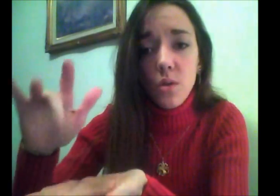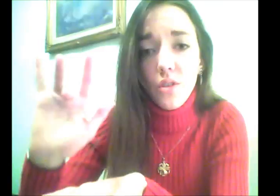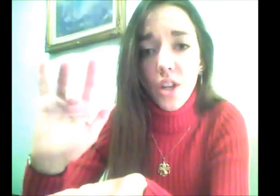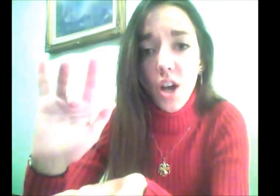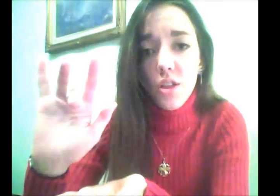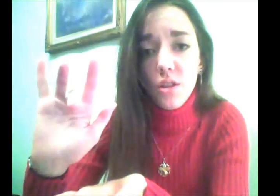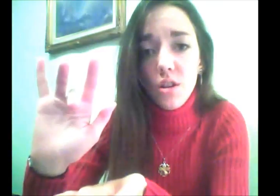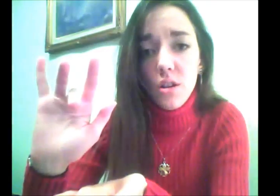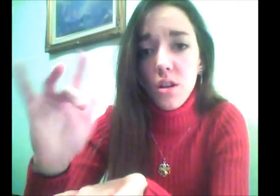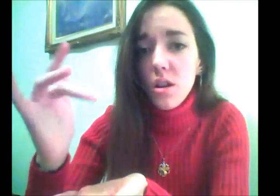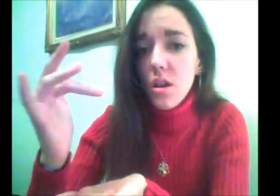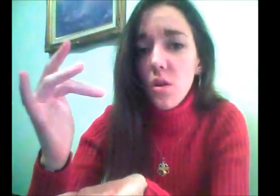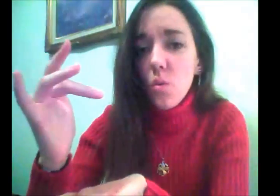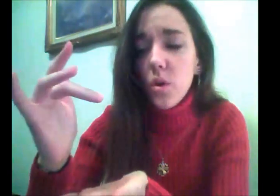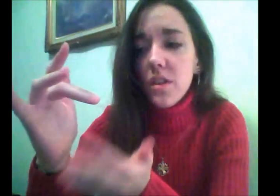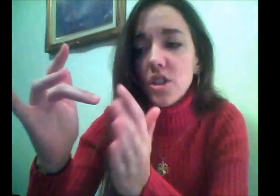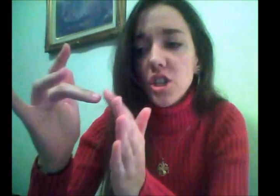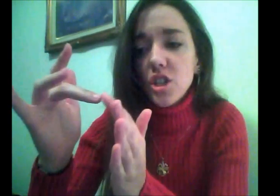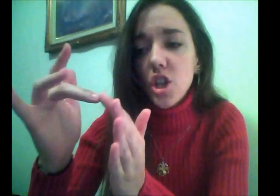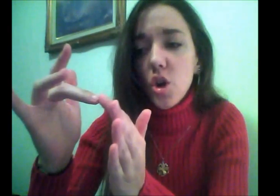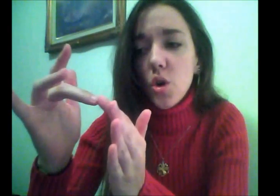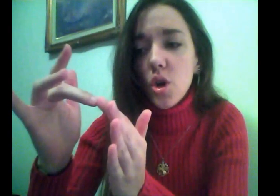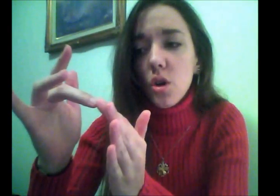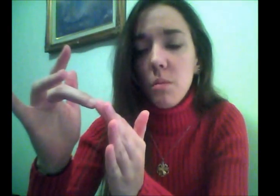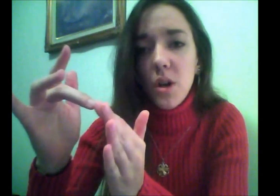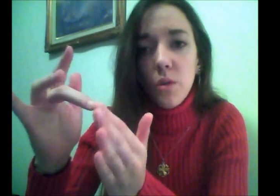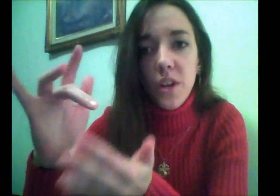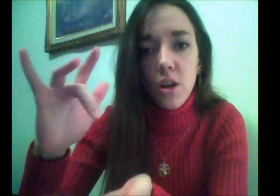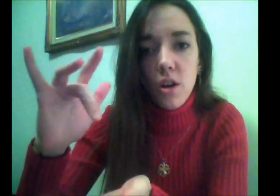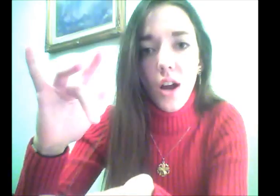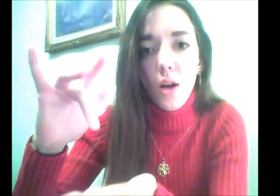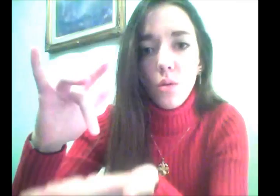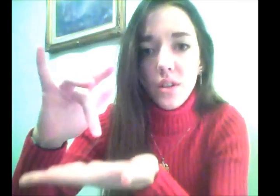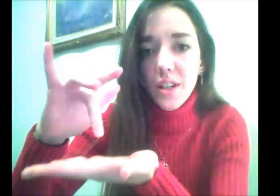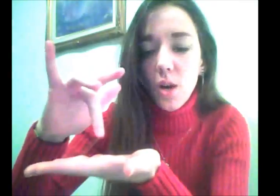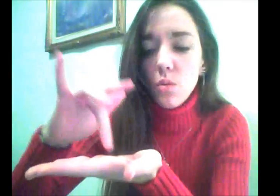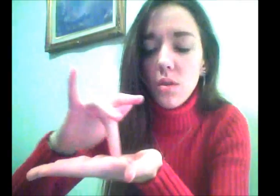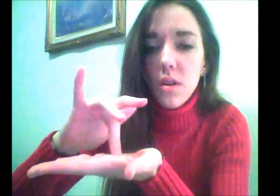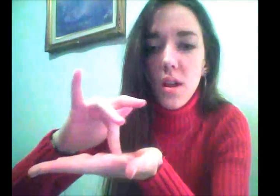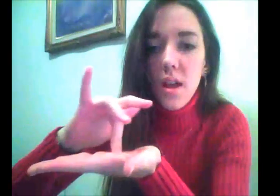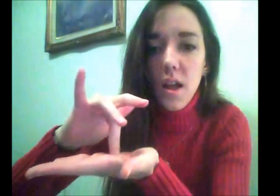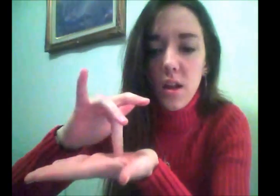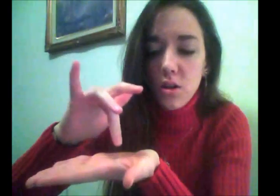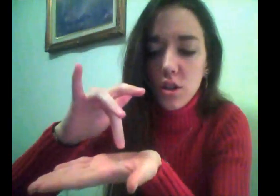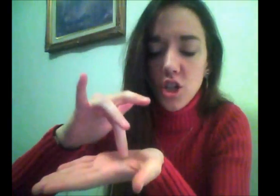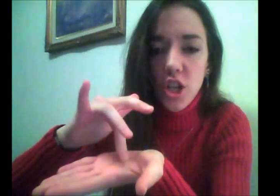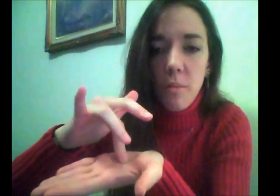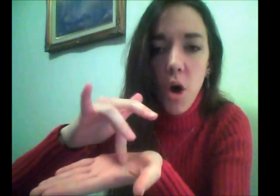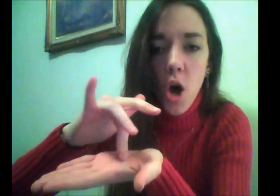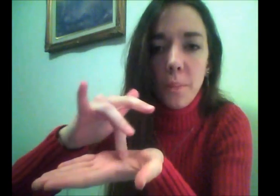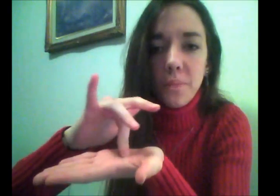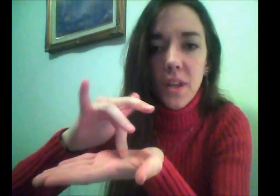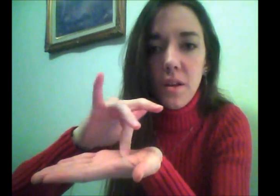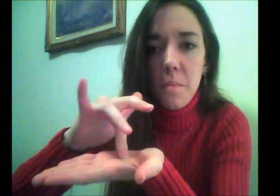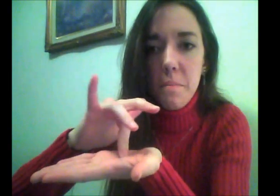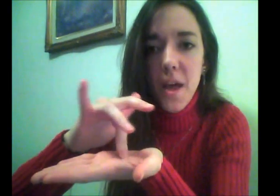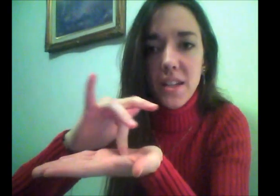the other with just your middle finger out and down, touching the palm.